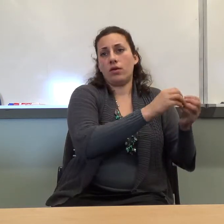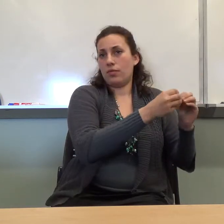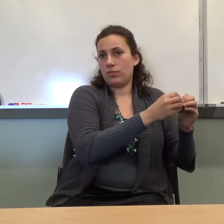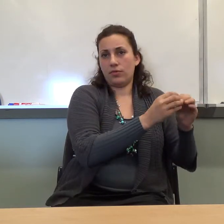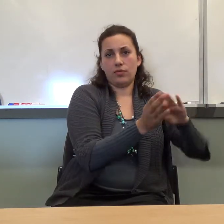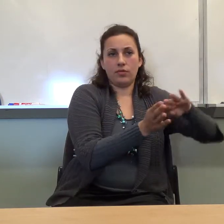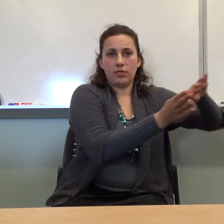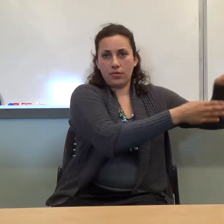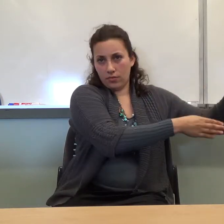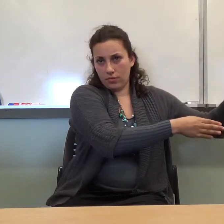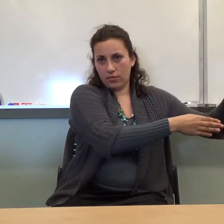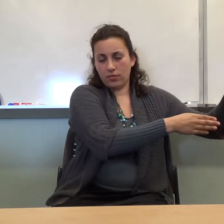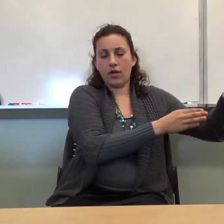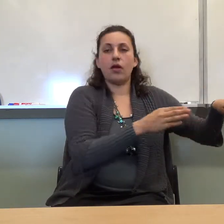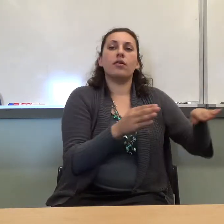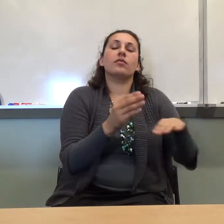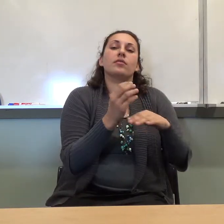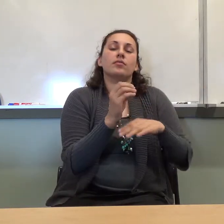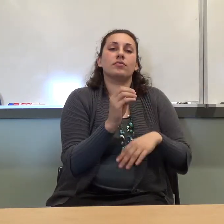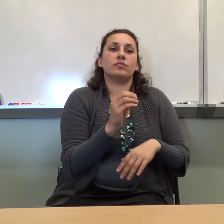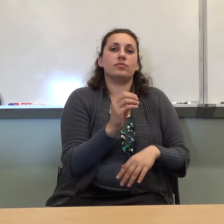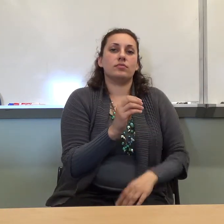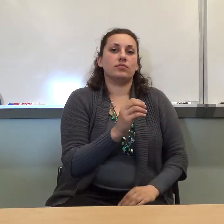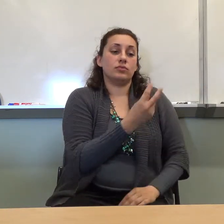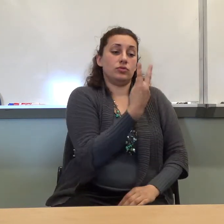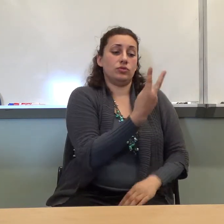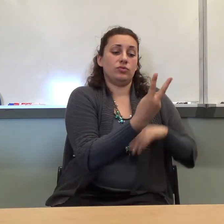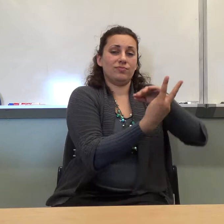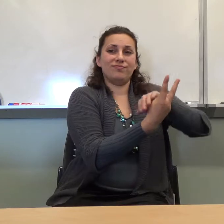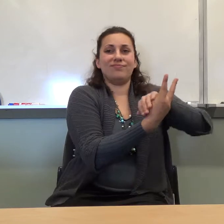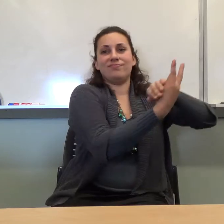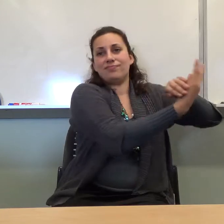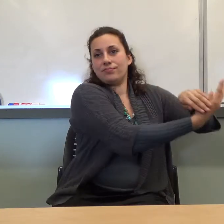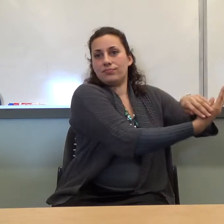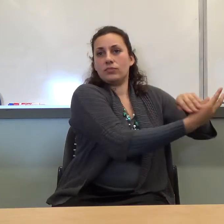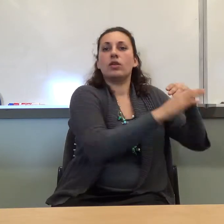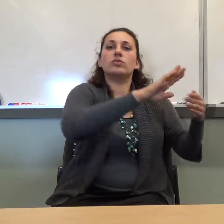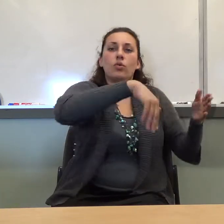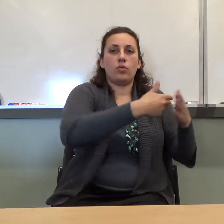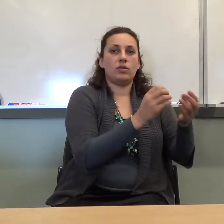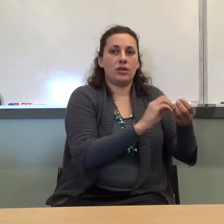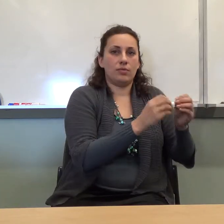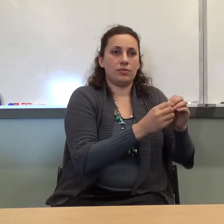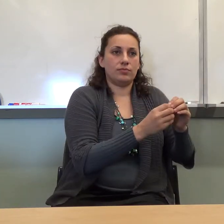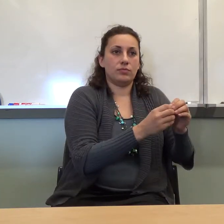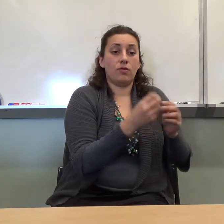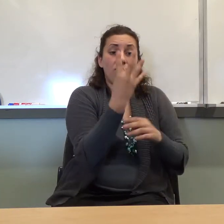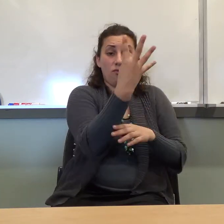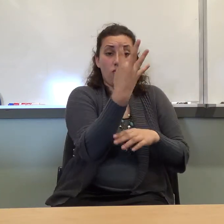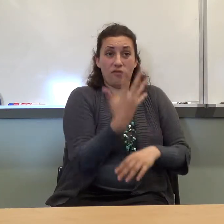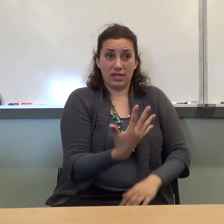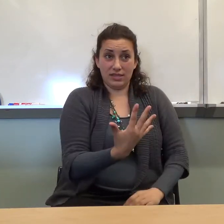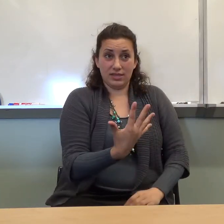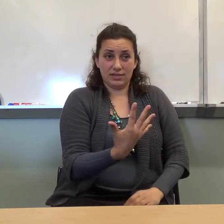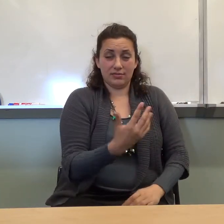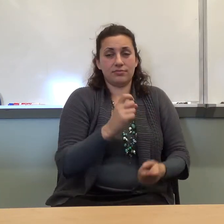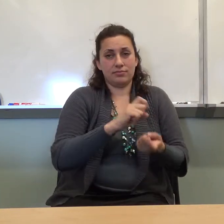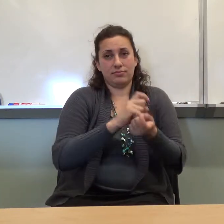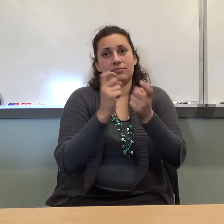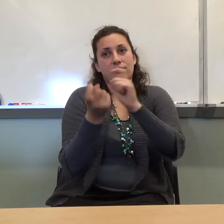numbers. So this becomes 2. Now what you want to do there is figure out what 4 fifths is. Now, luckily, 4/5